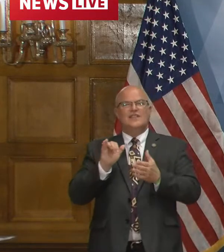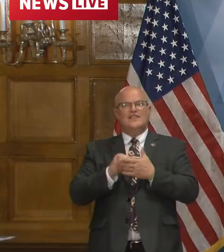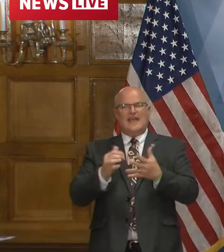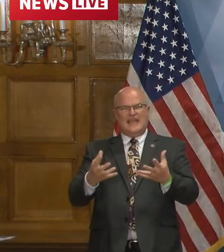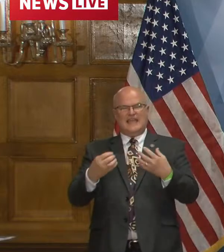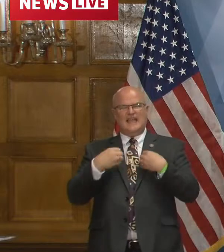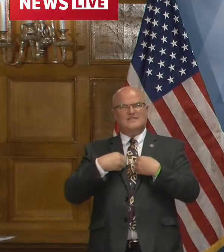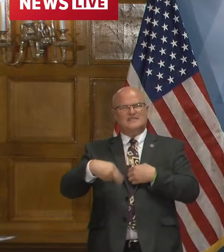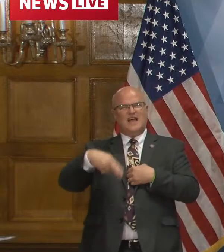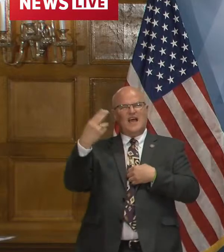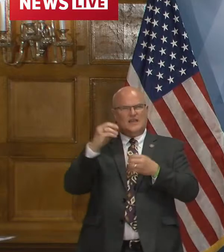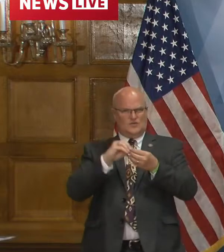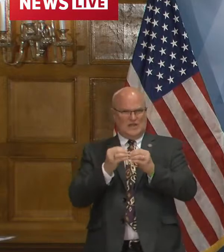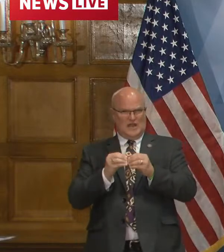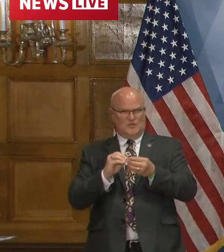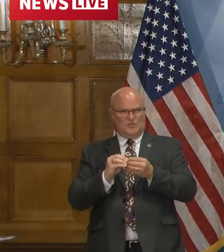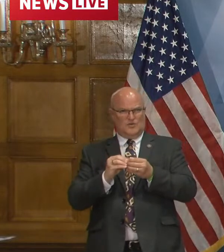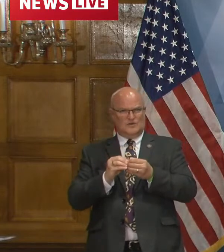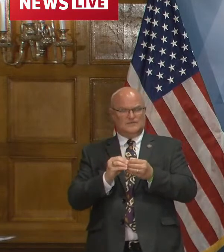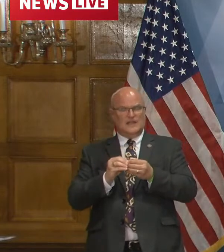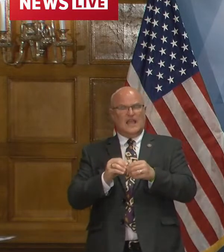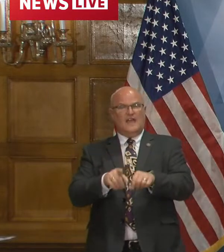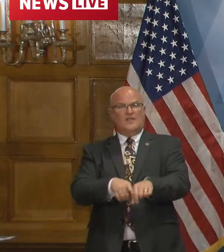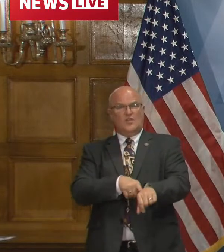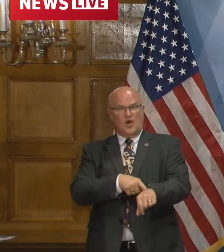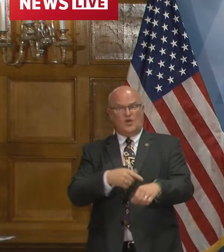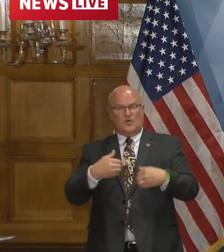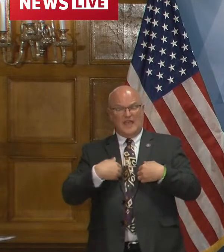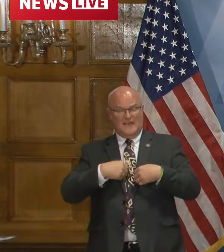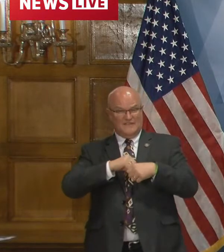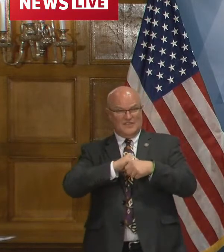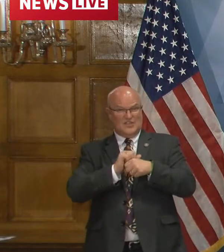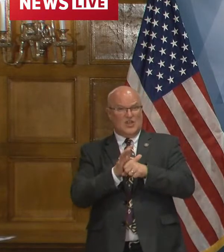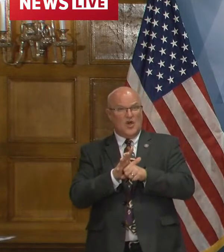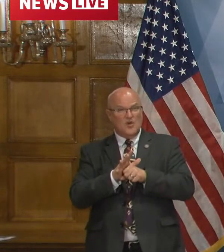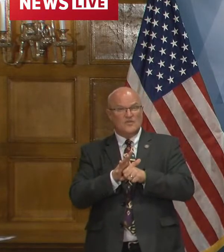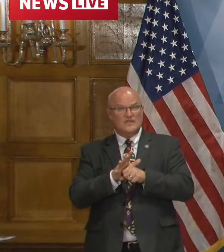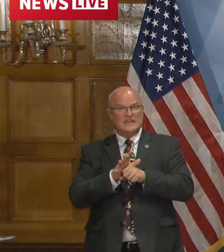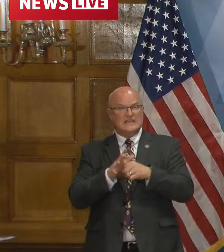gave us a higher number. And the longer we've lived with this COVID,